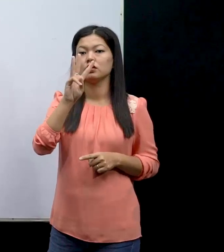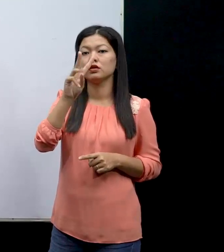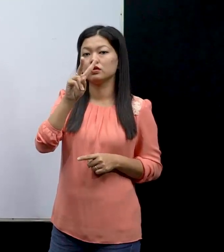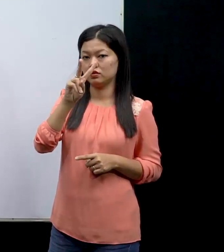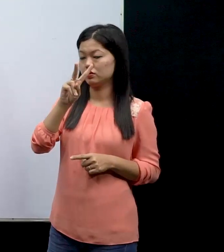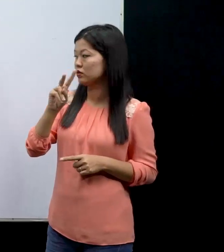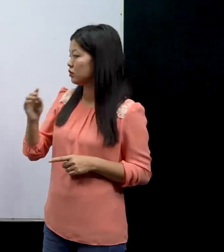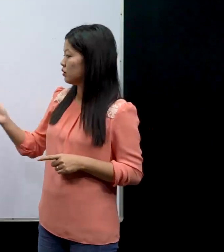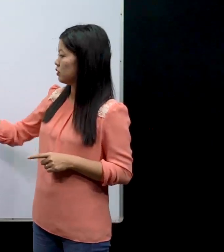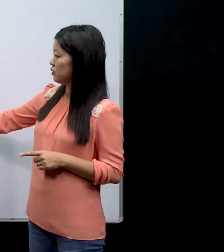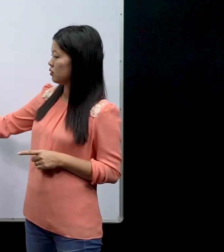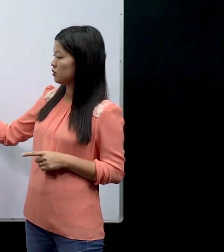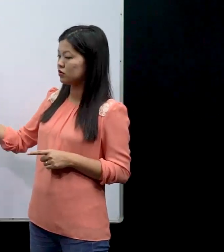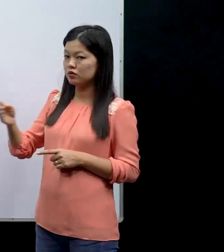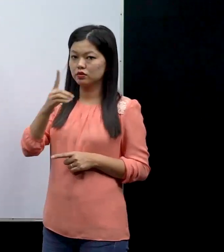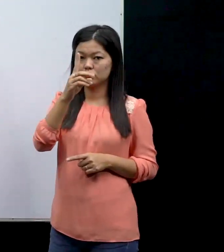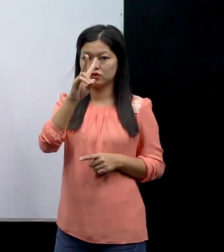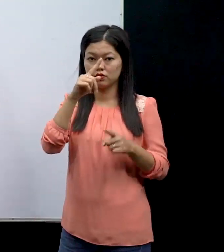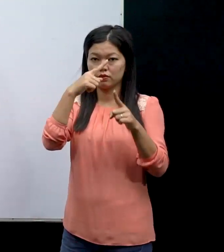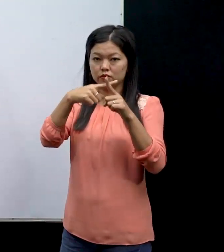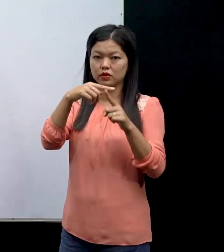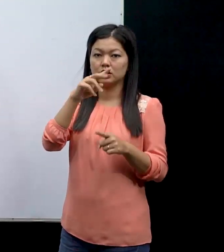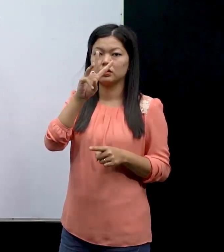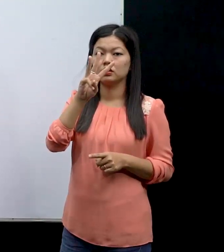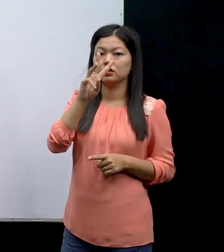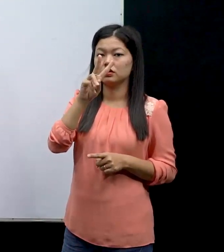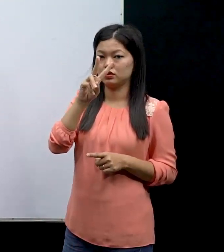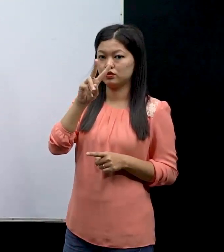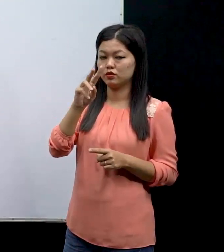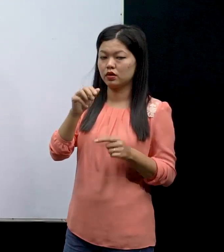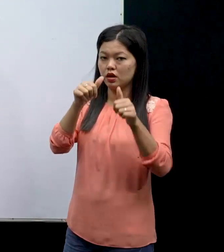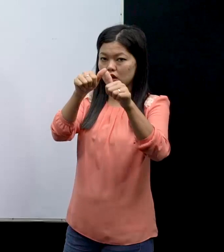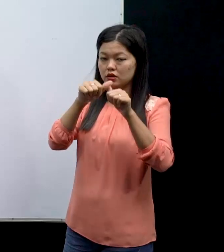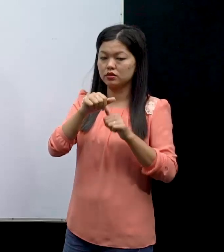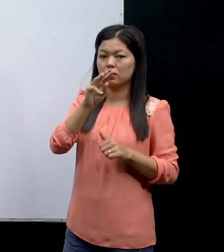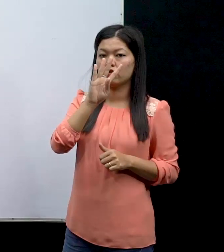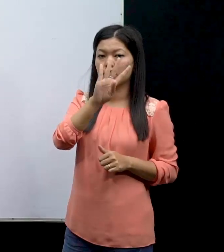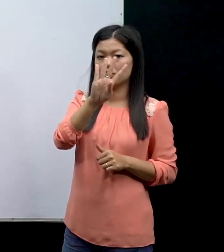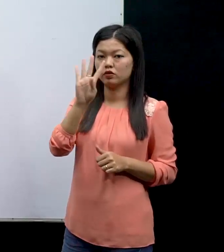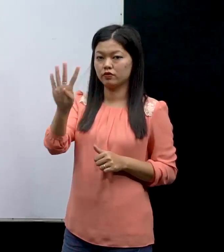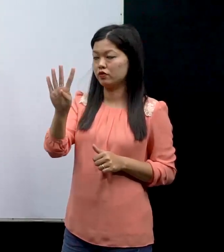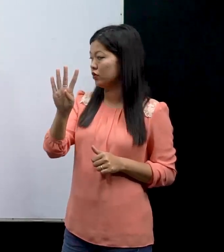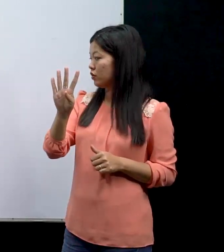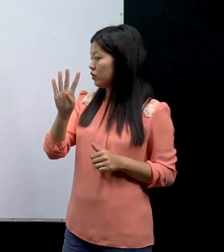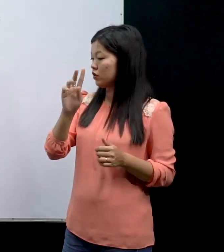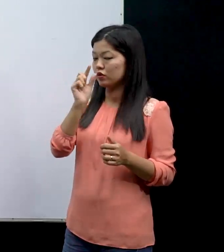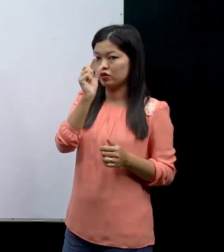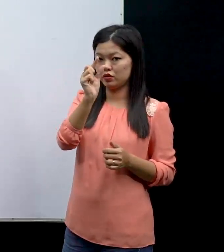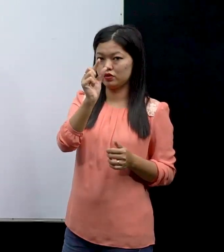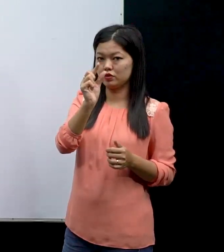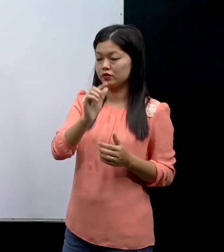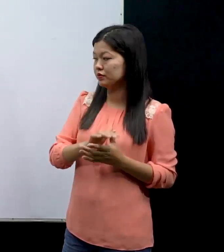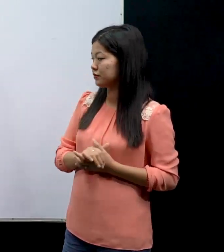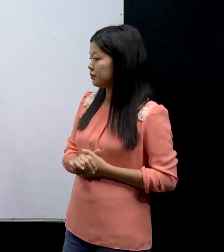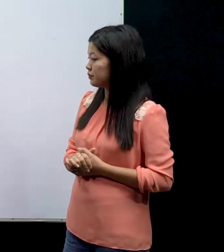So now this one, if the here we have the answer, that will be 44 U, right?